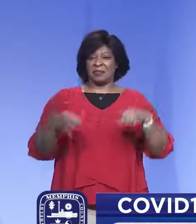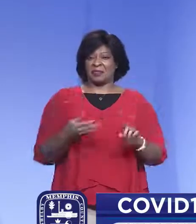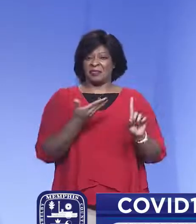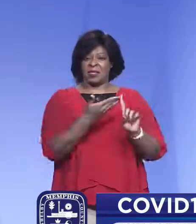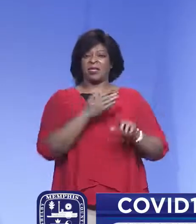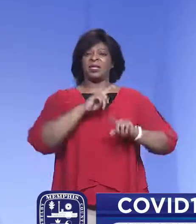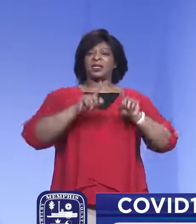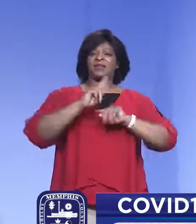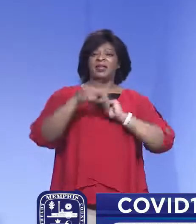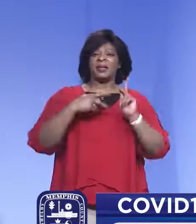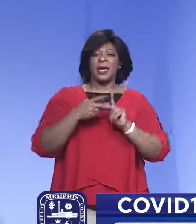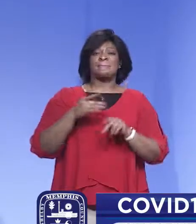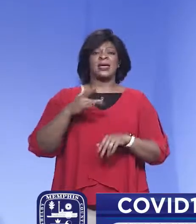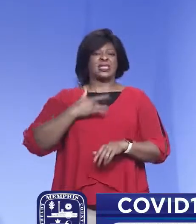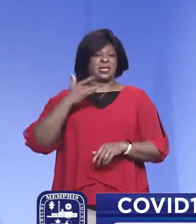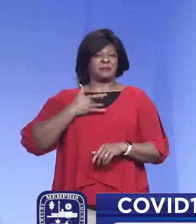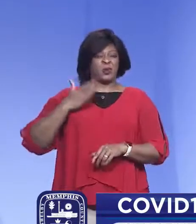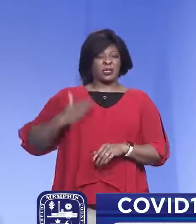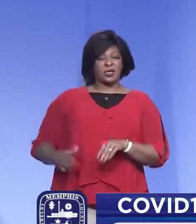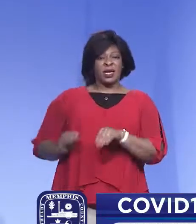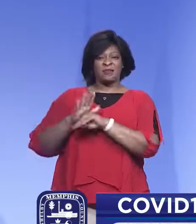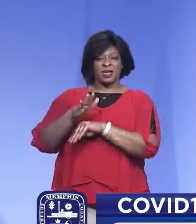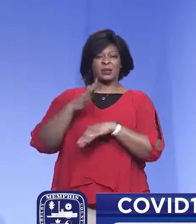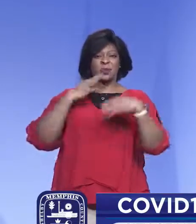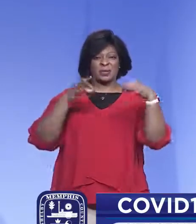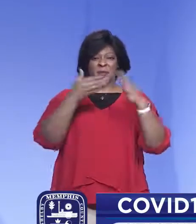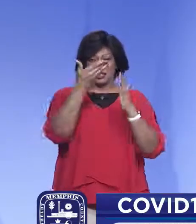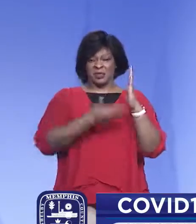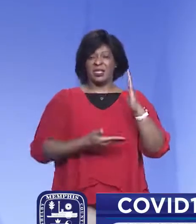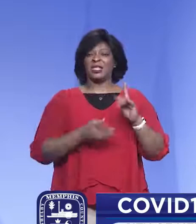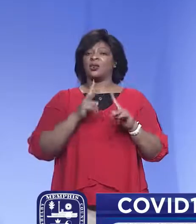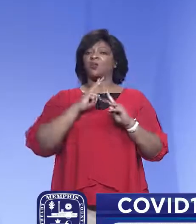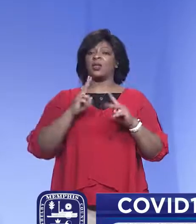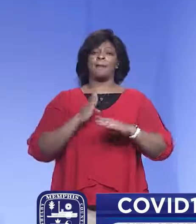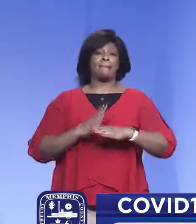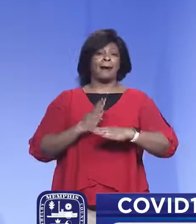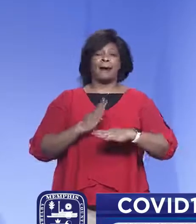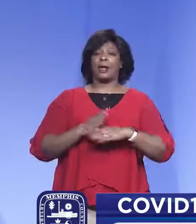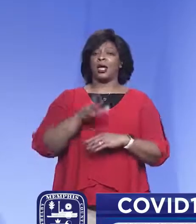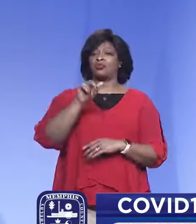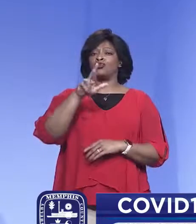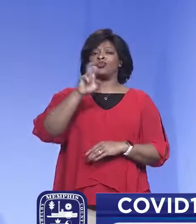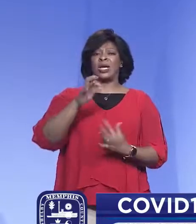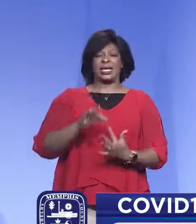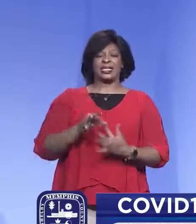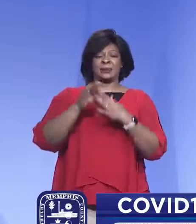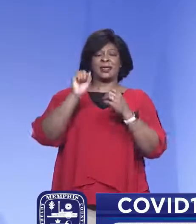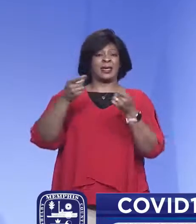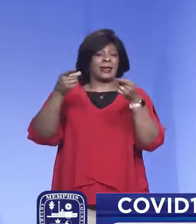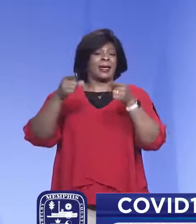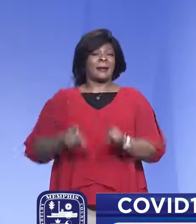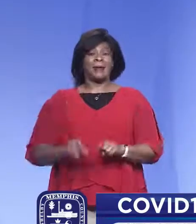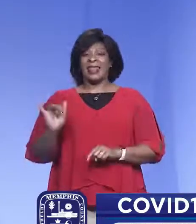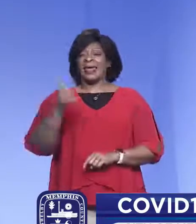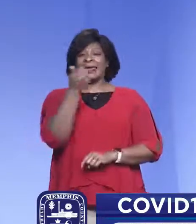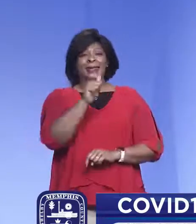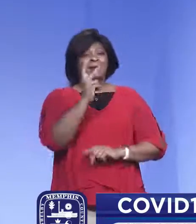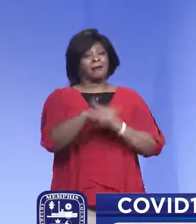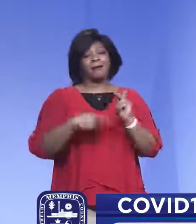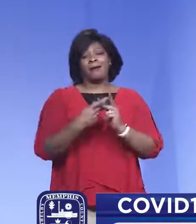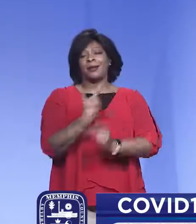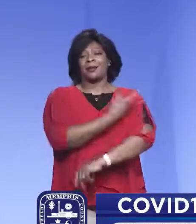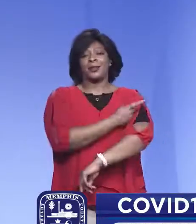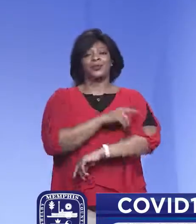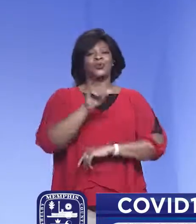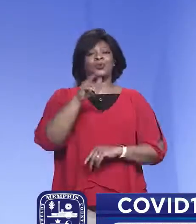potential symptoms, again, which are very mild, and there are rare exceptions when someone, just like any other immunization,